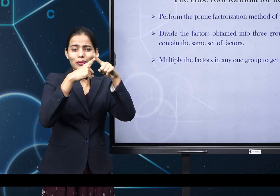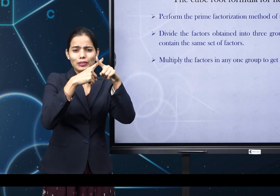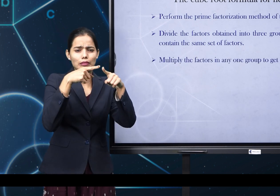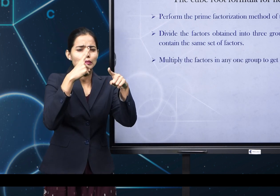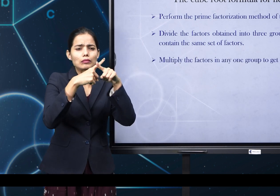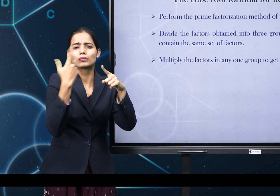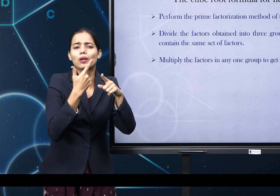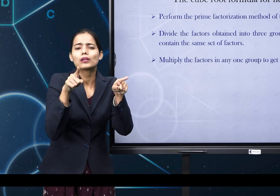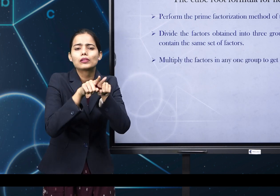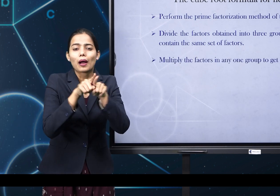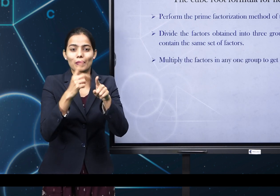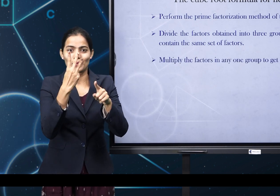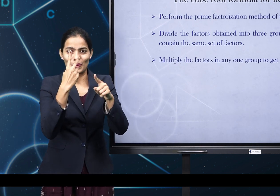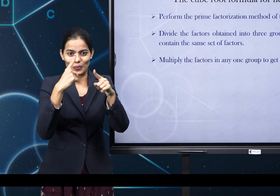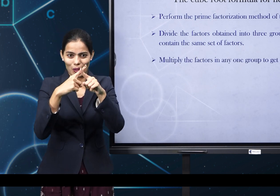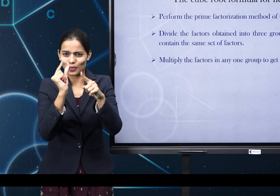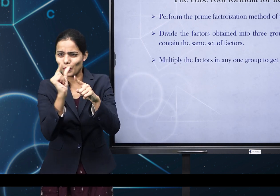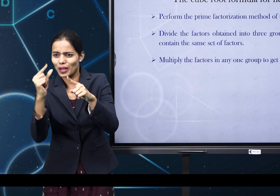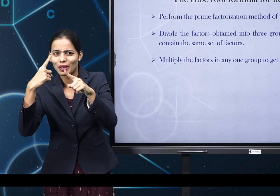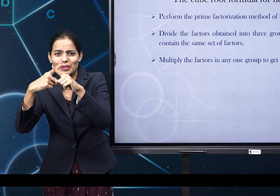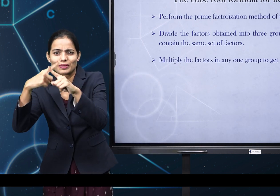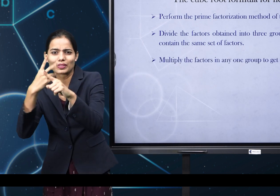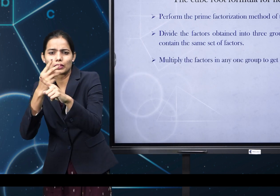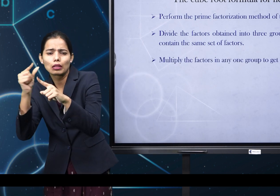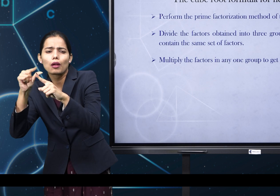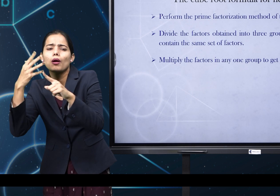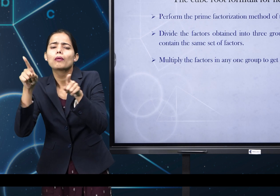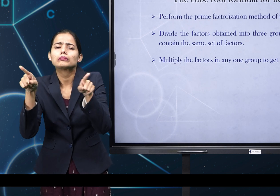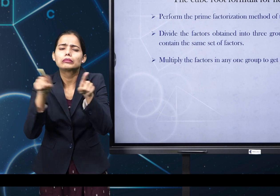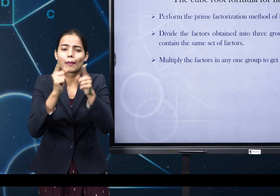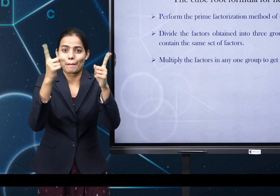Multiply the factors in any one group to get the cube root.